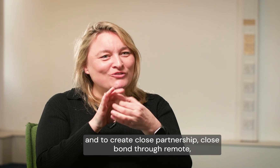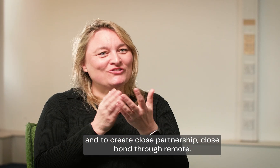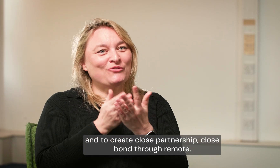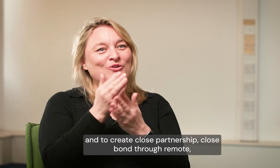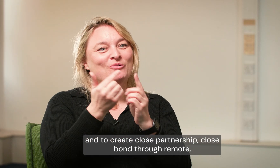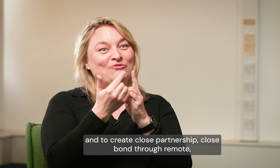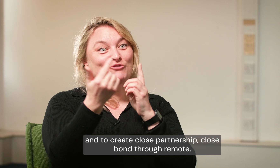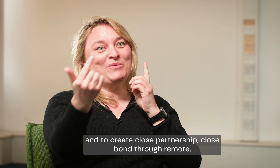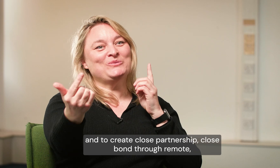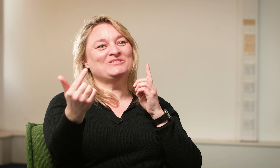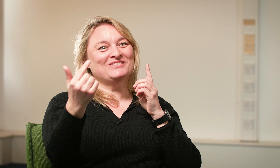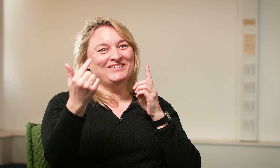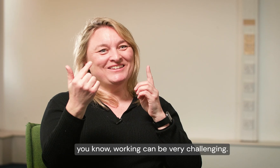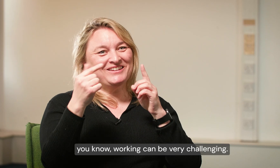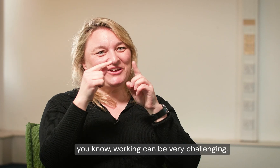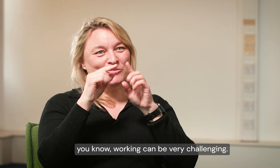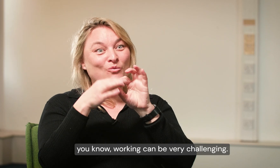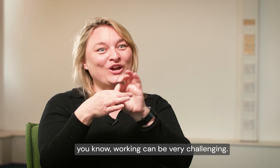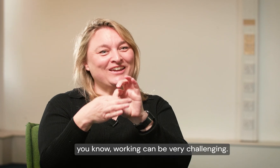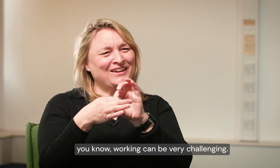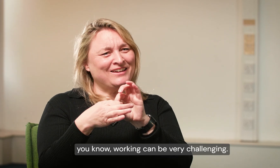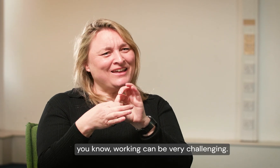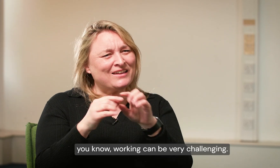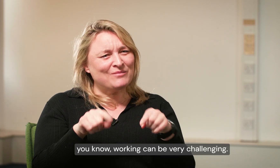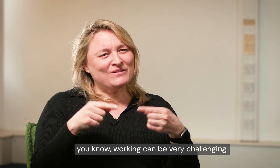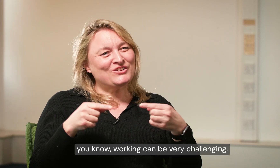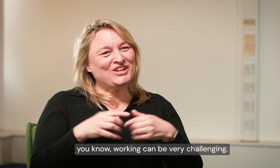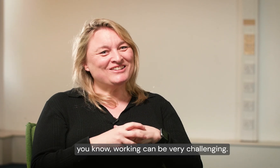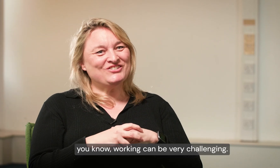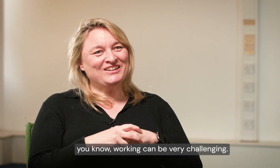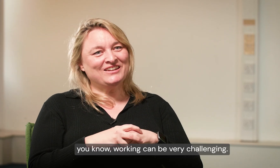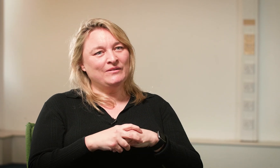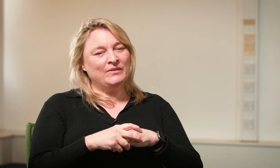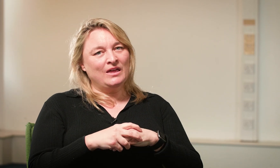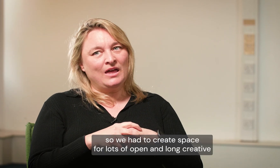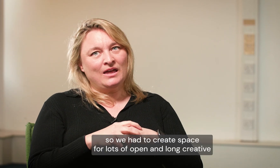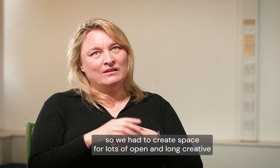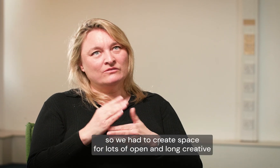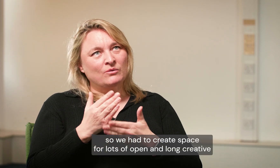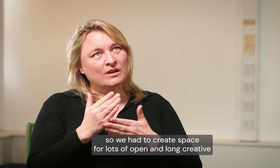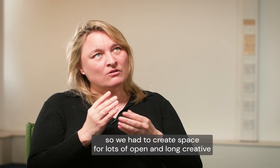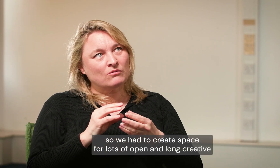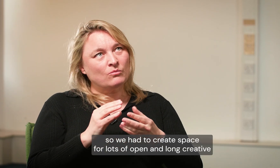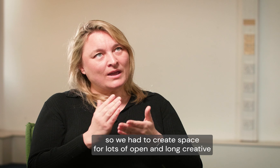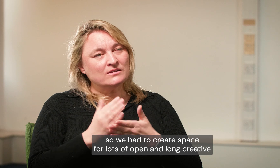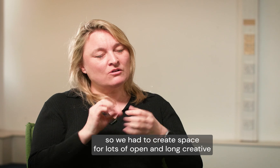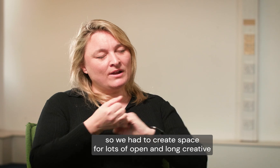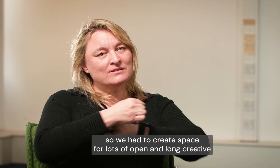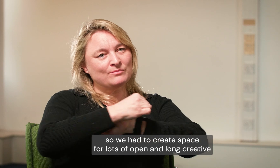bond through remote, working can be very challenging. So we had to create a